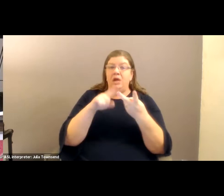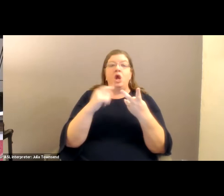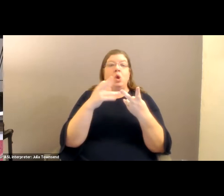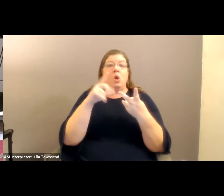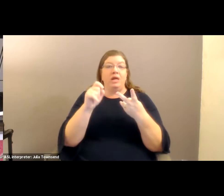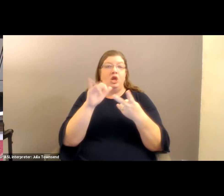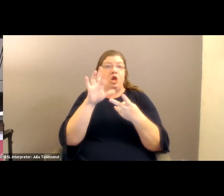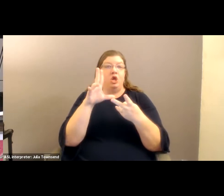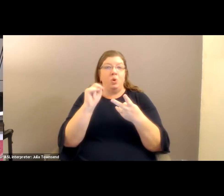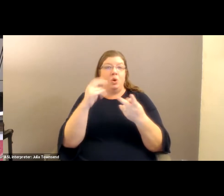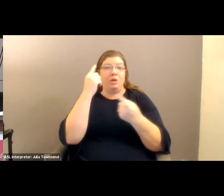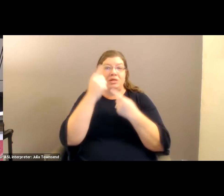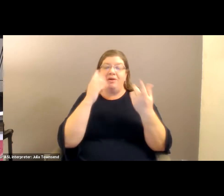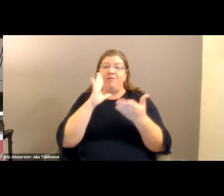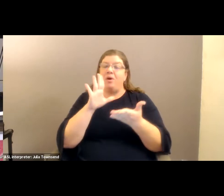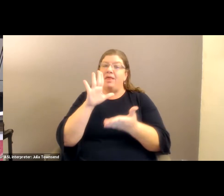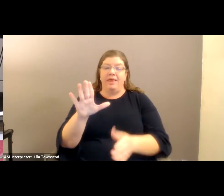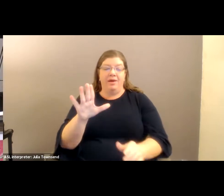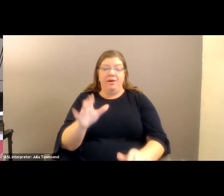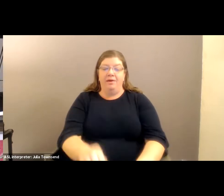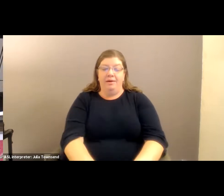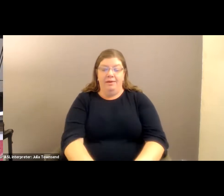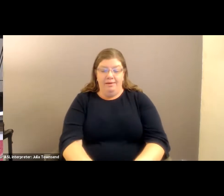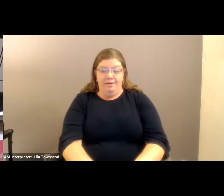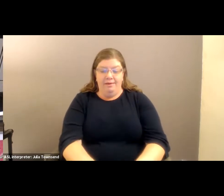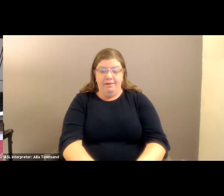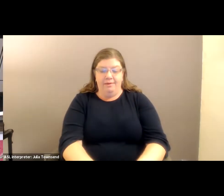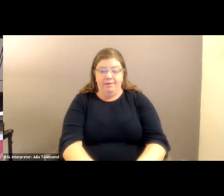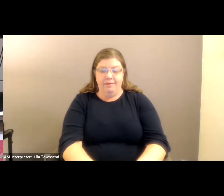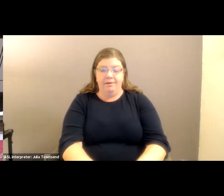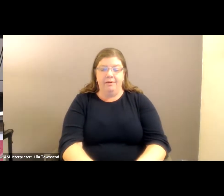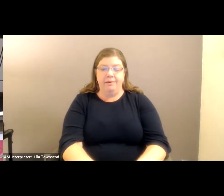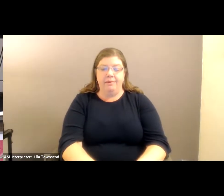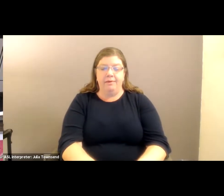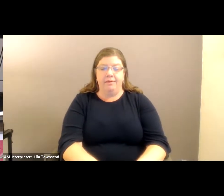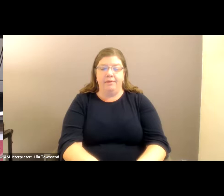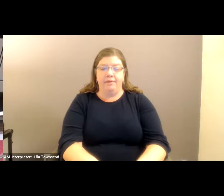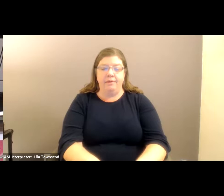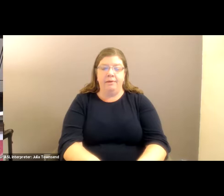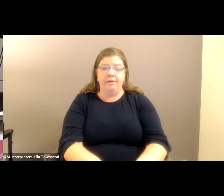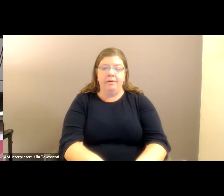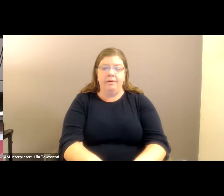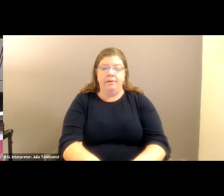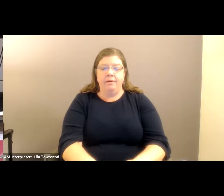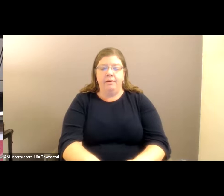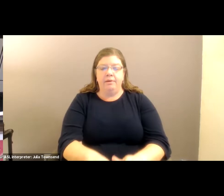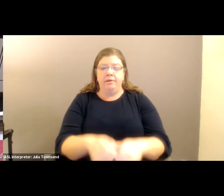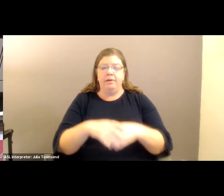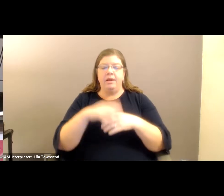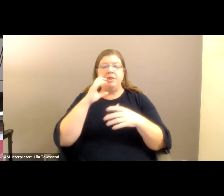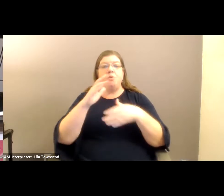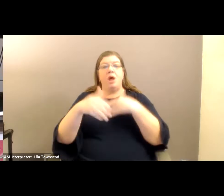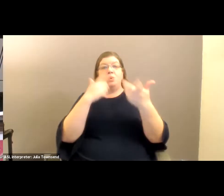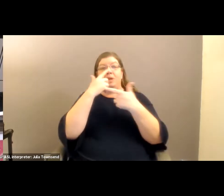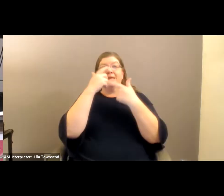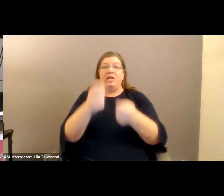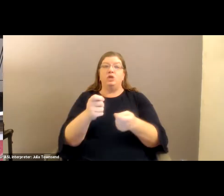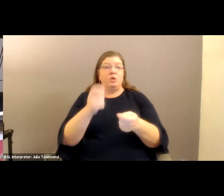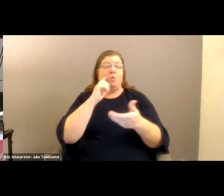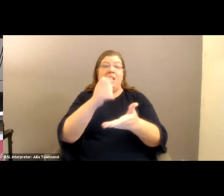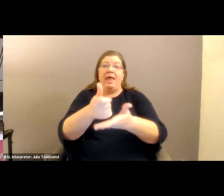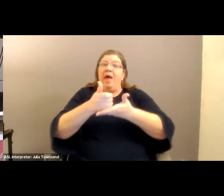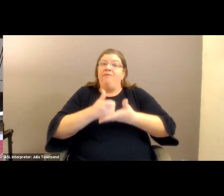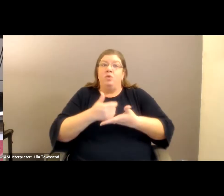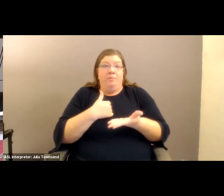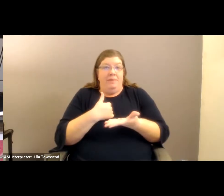being considered for their trustee area maps. And the process was really interesting, super helpful to